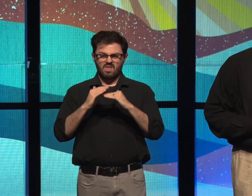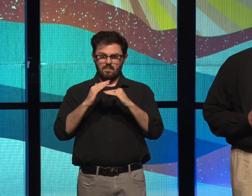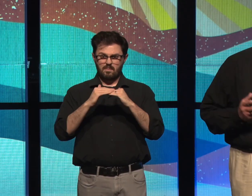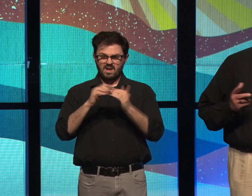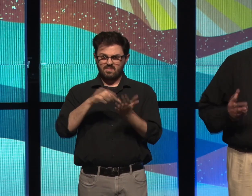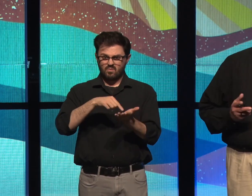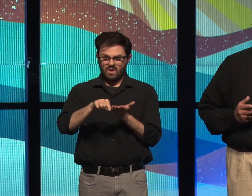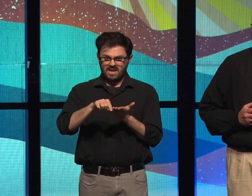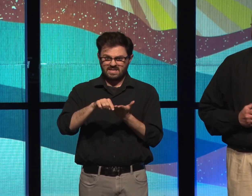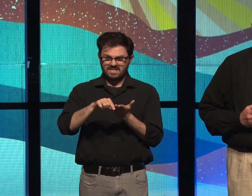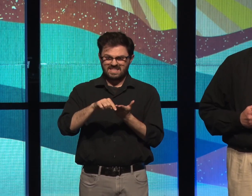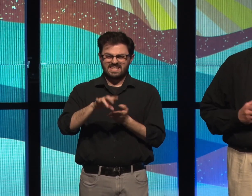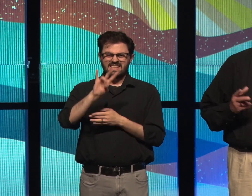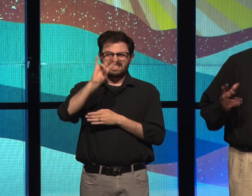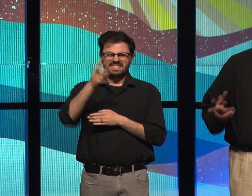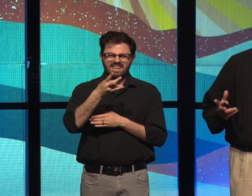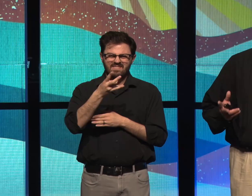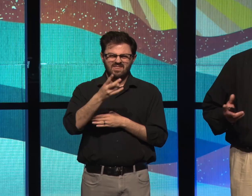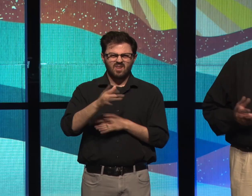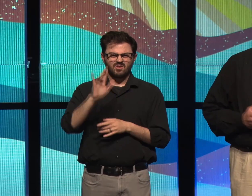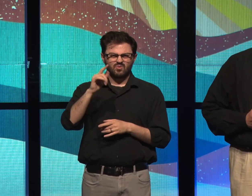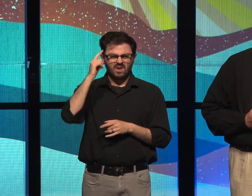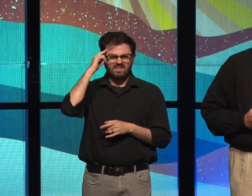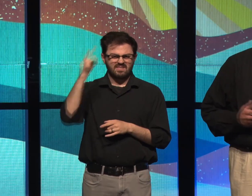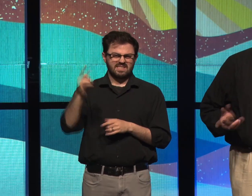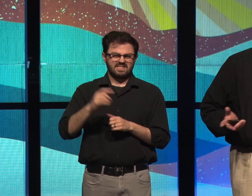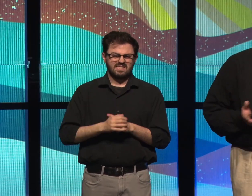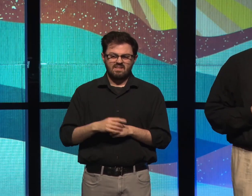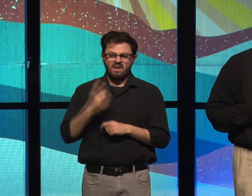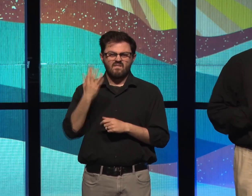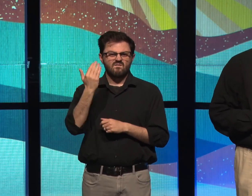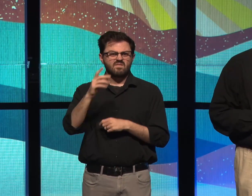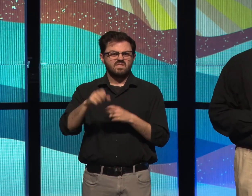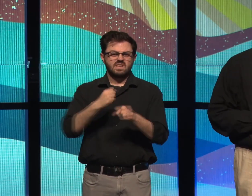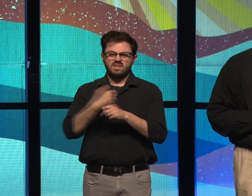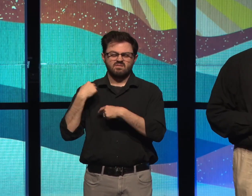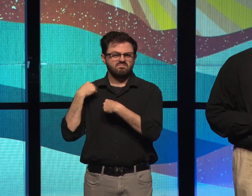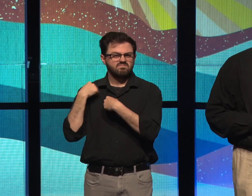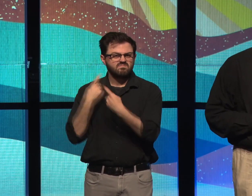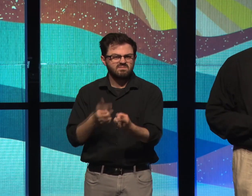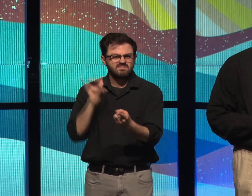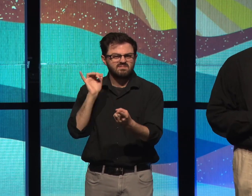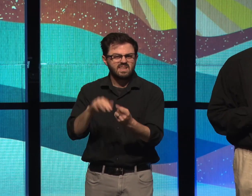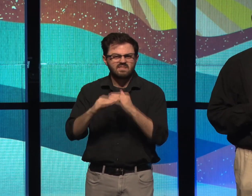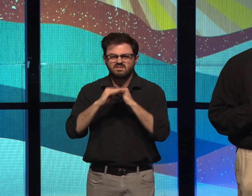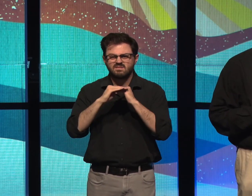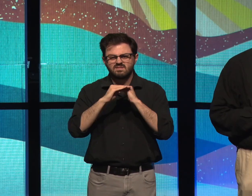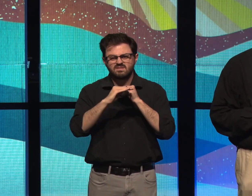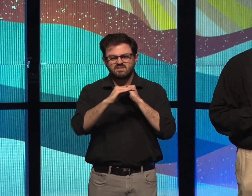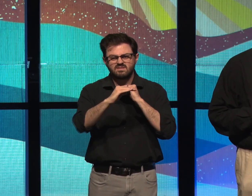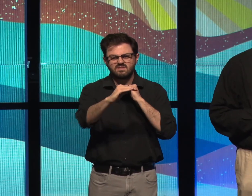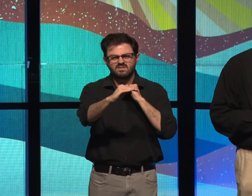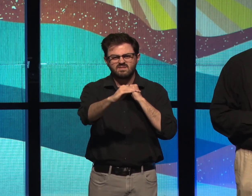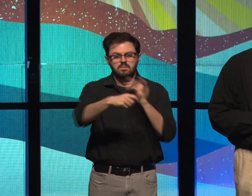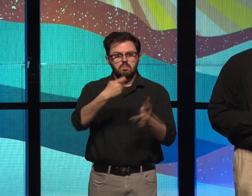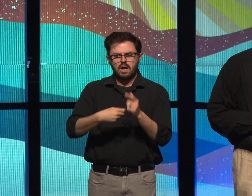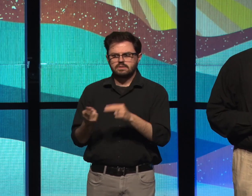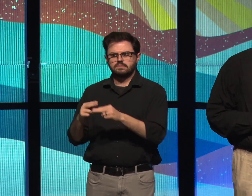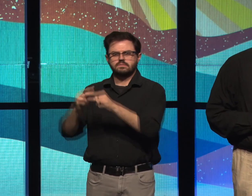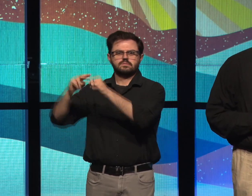$7.25, and that's what it has been for the last 15 years, even though prices have increased. For tip